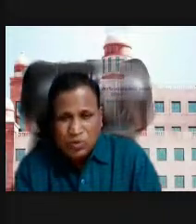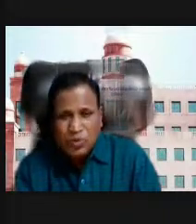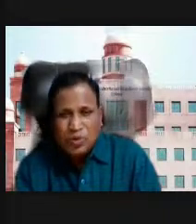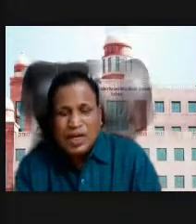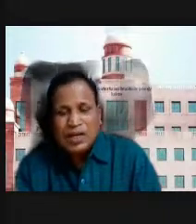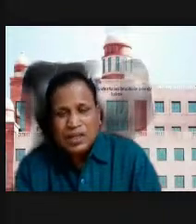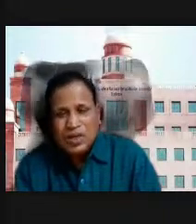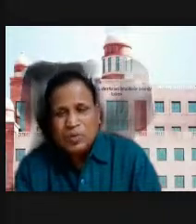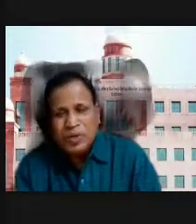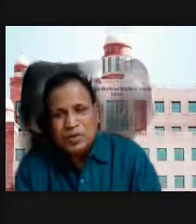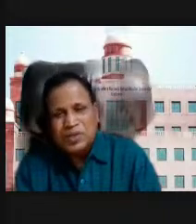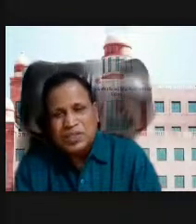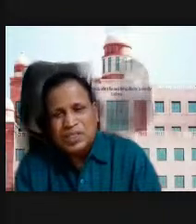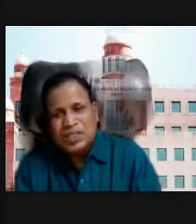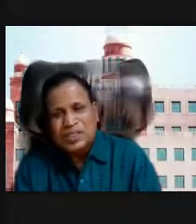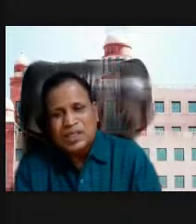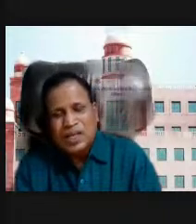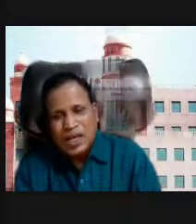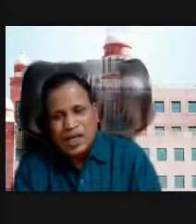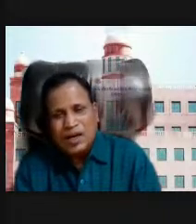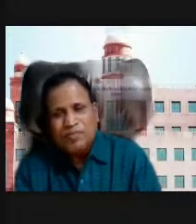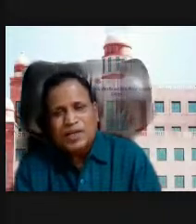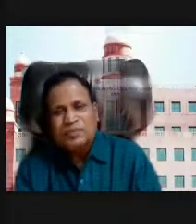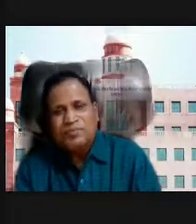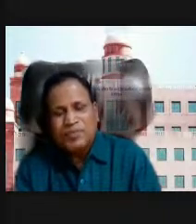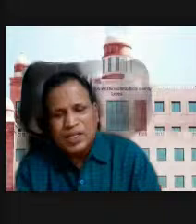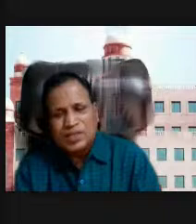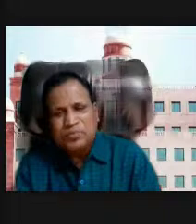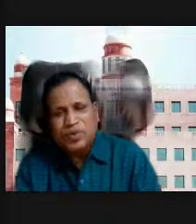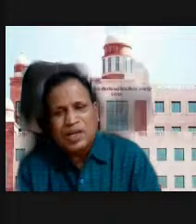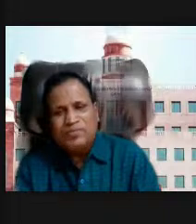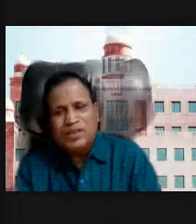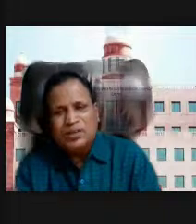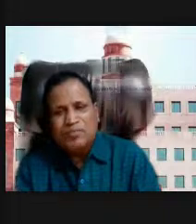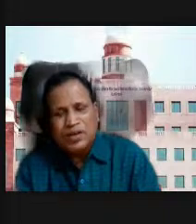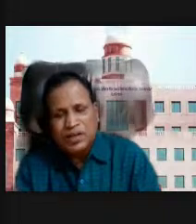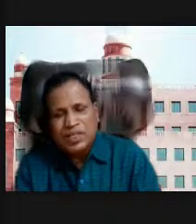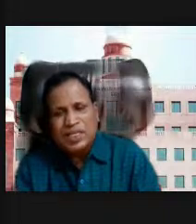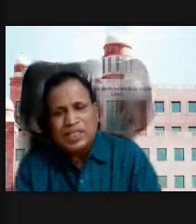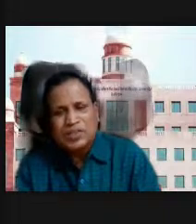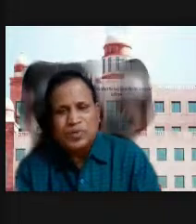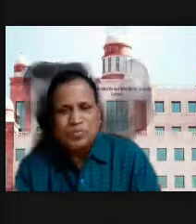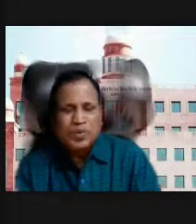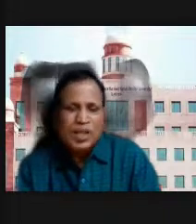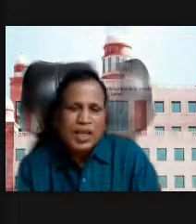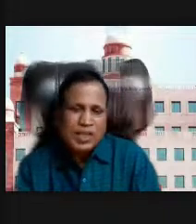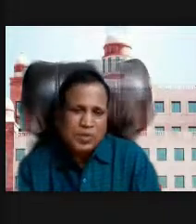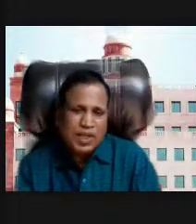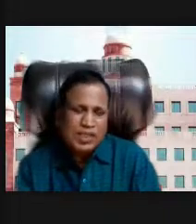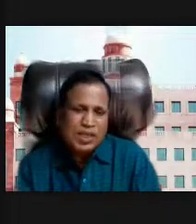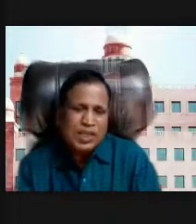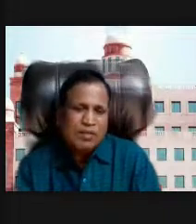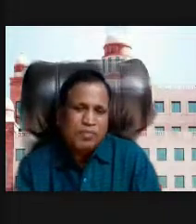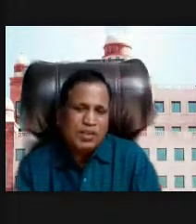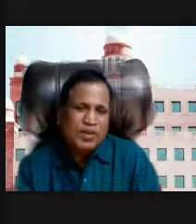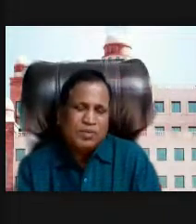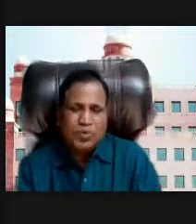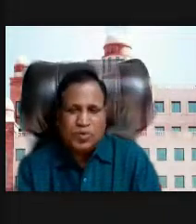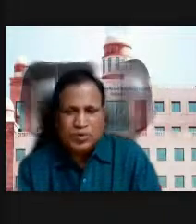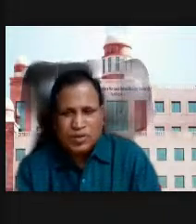IGNOU, and other open universities are offering various programs for the DHH group, as well as in the private mode.